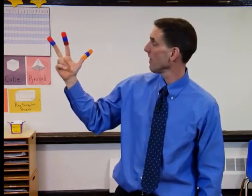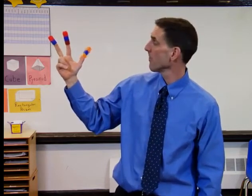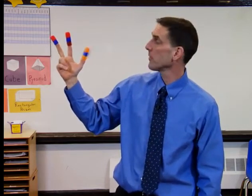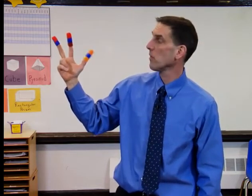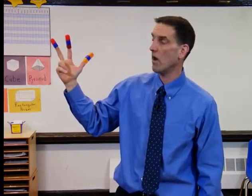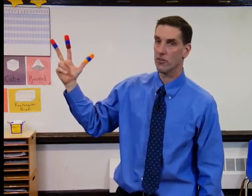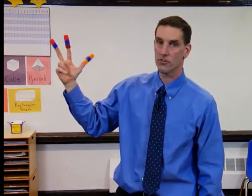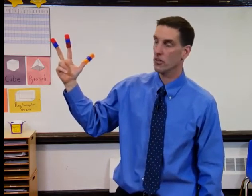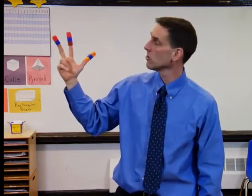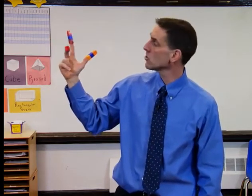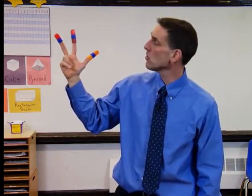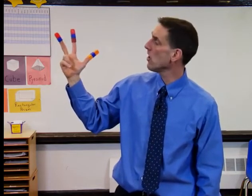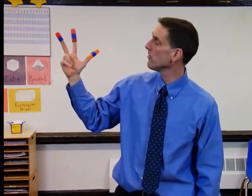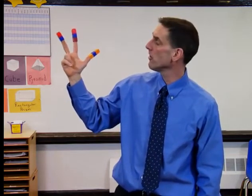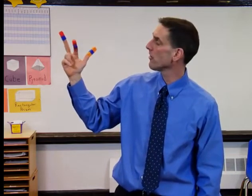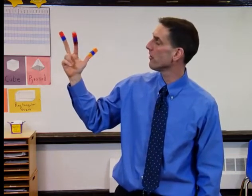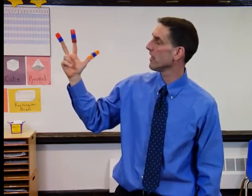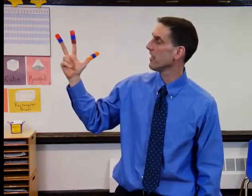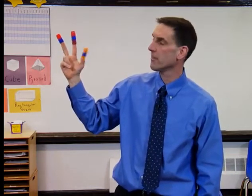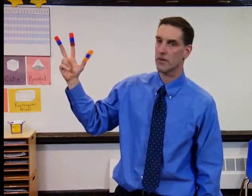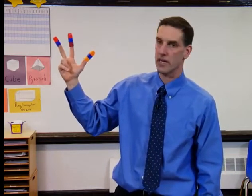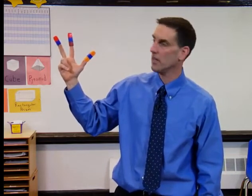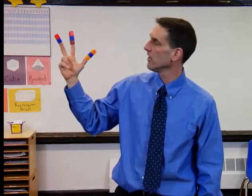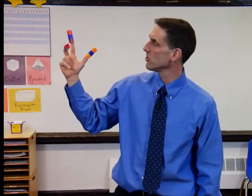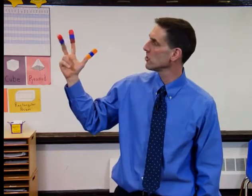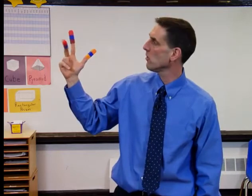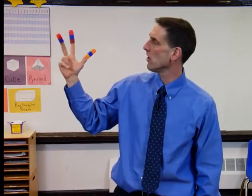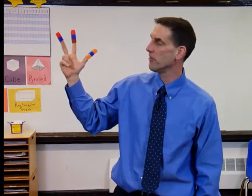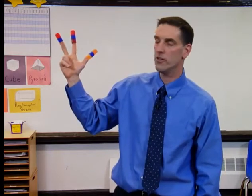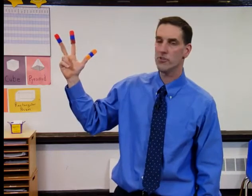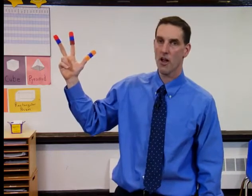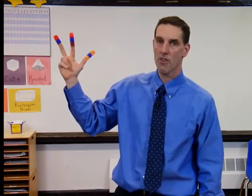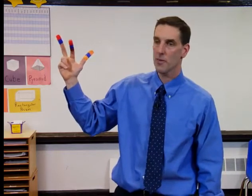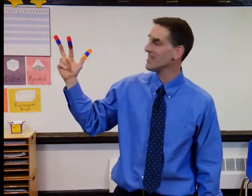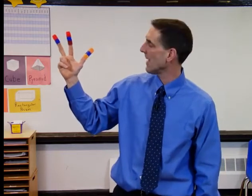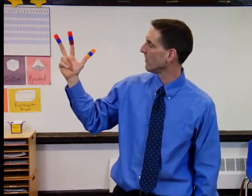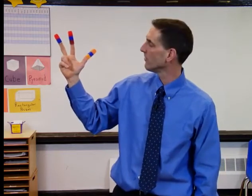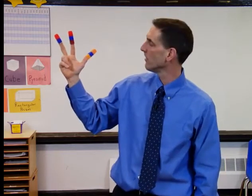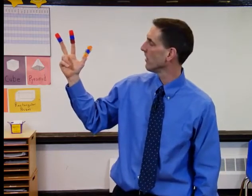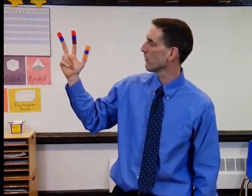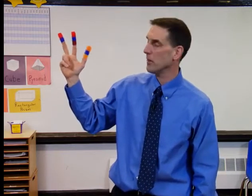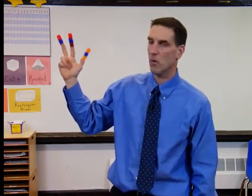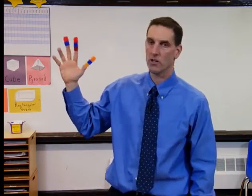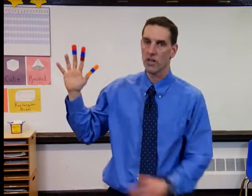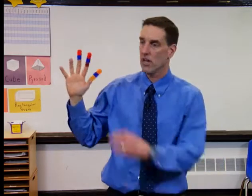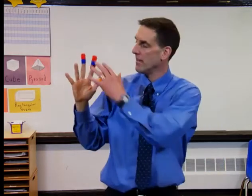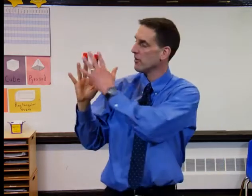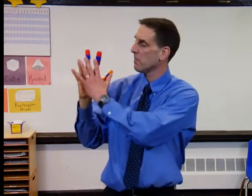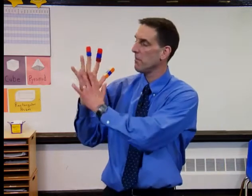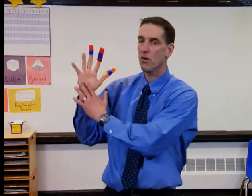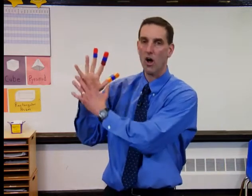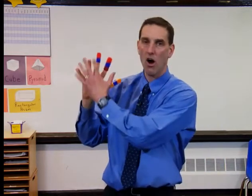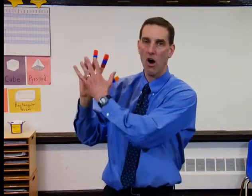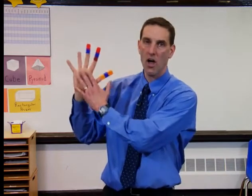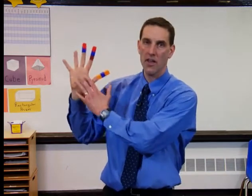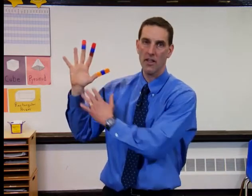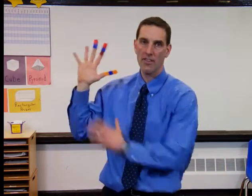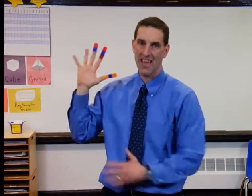3 ones. 233. 200s, 3 tens, 3 ones. And you can build on the